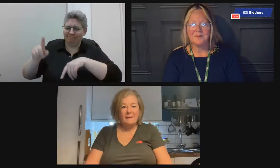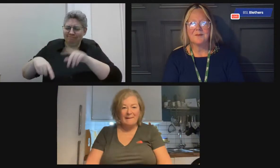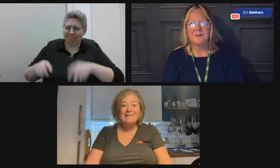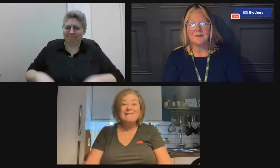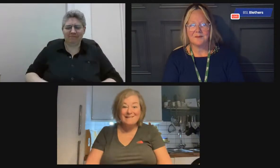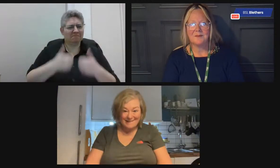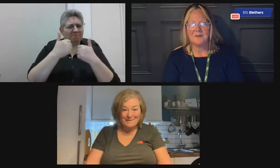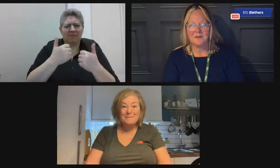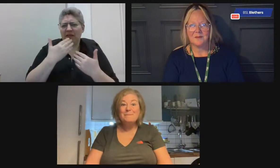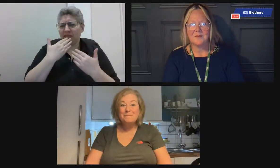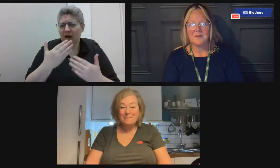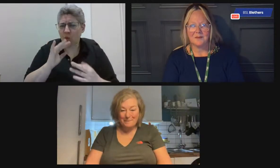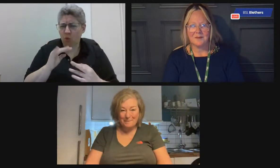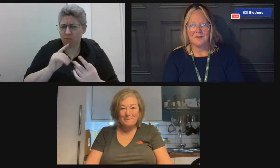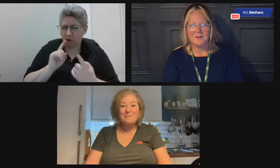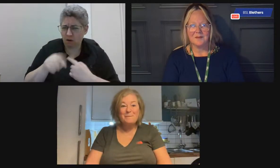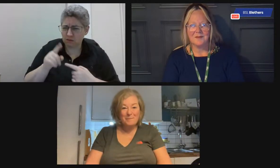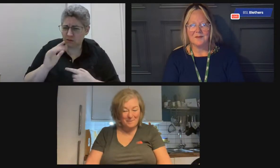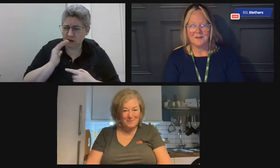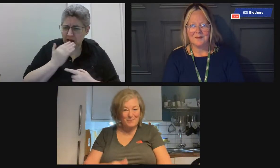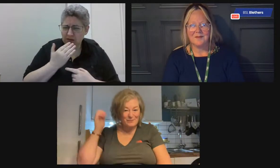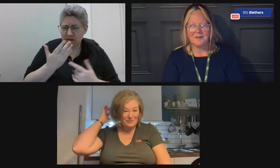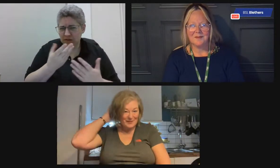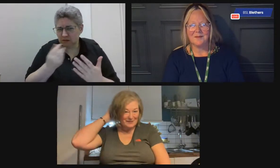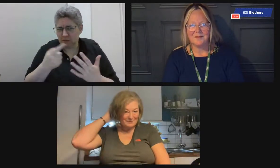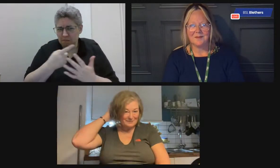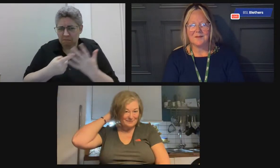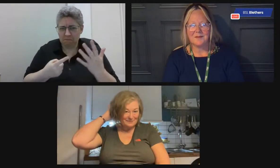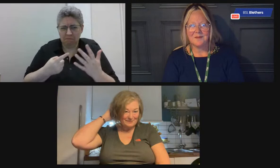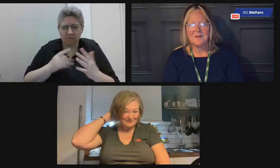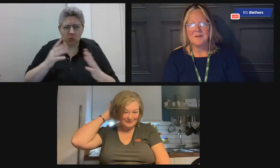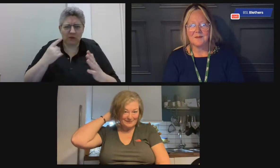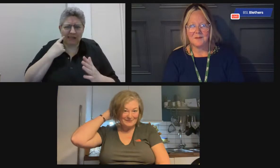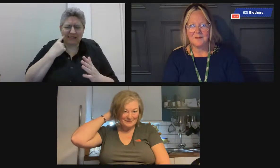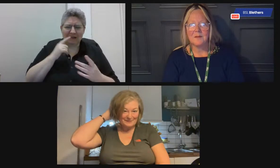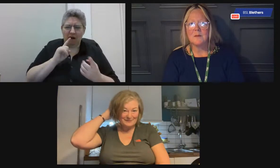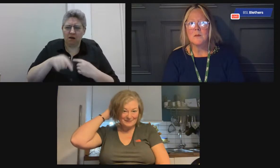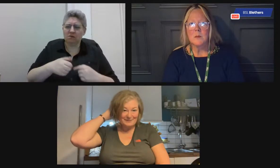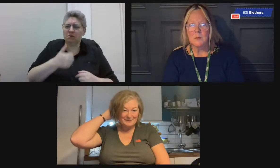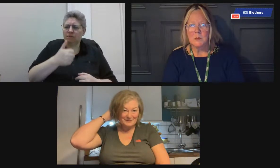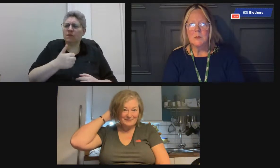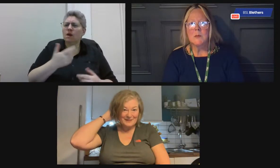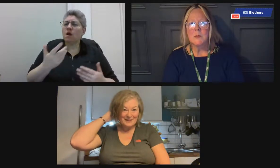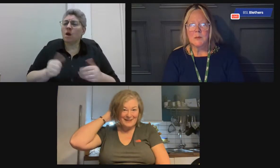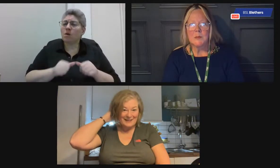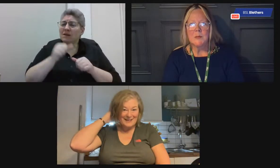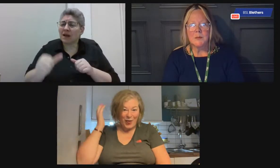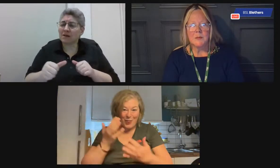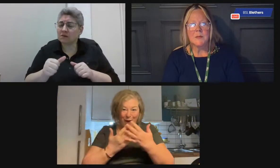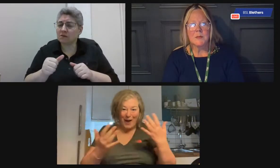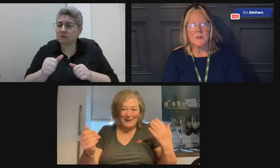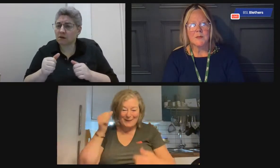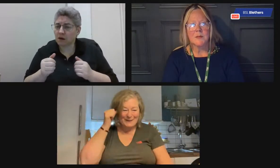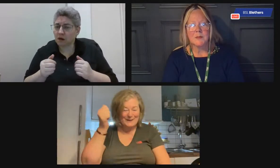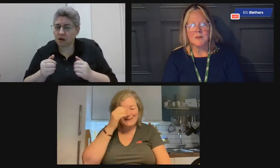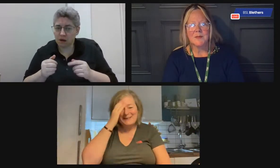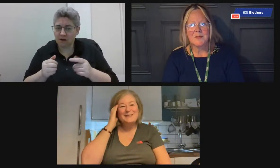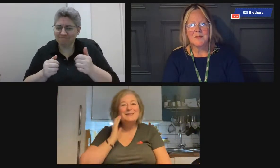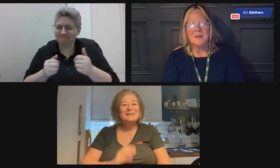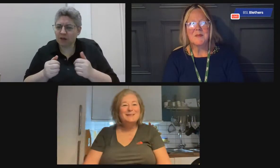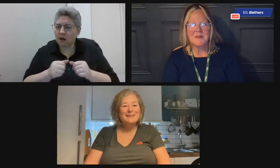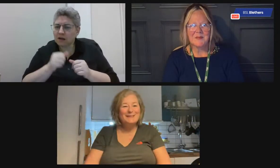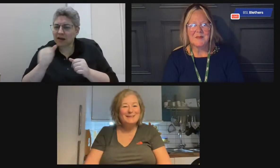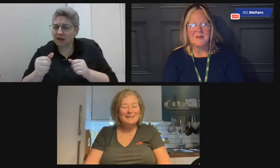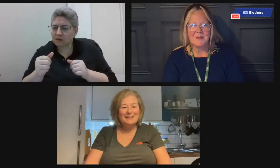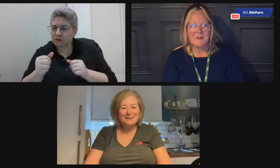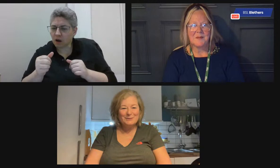it's be sore? inverted, Yeah. yeah, I suppose it depends on your body because some people have that anyway, don't they? Okay, so for some of these questions, there aren't